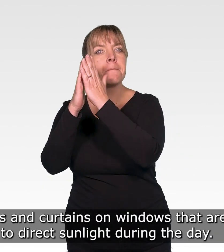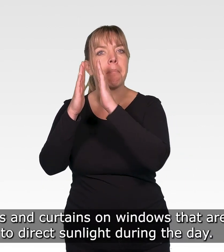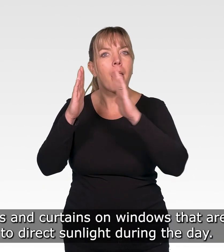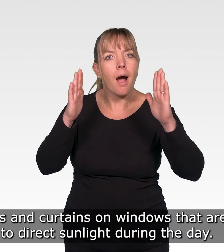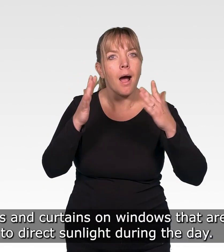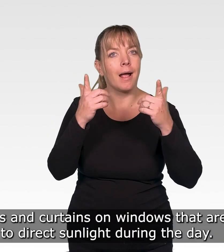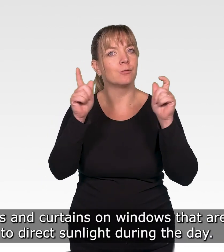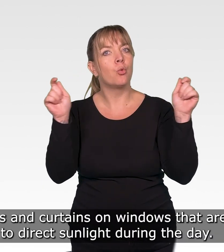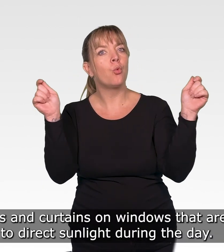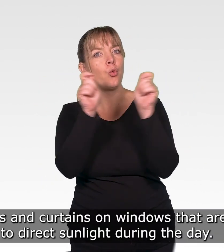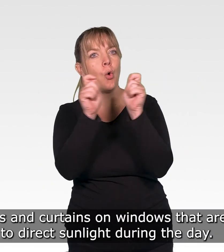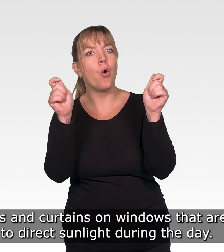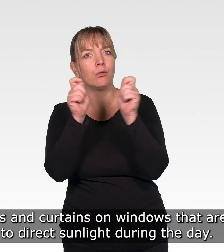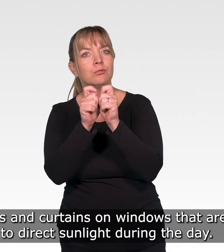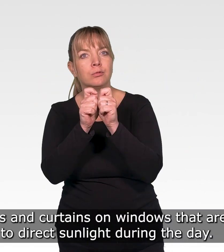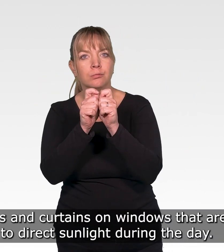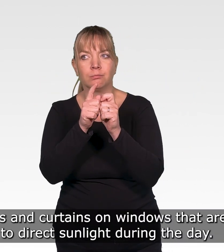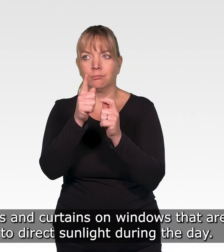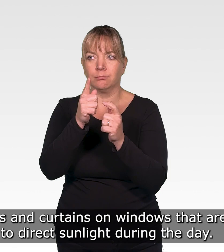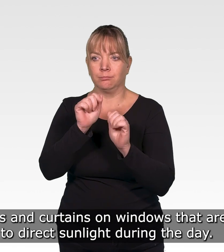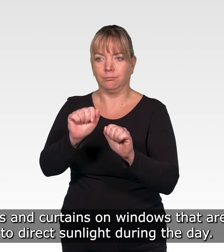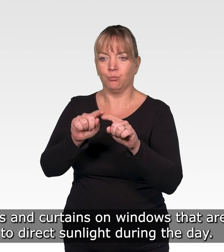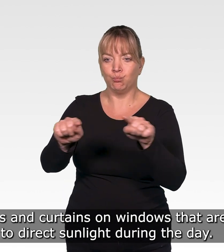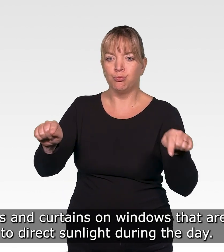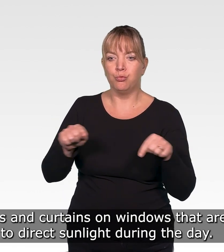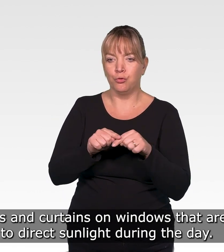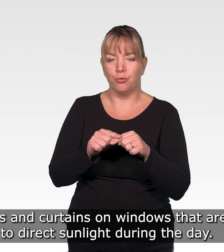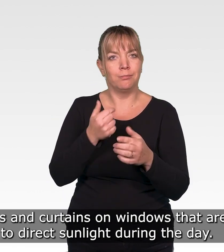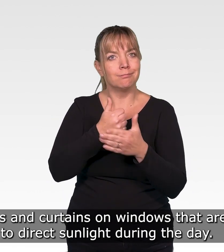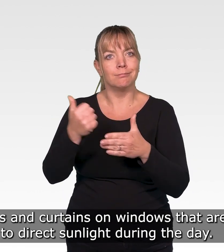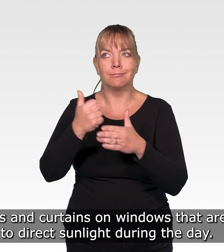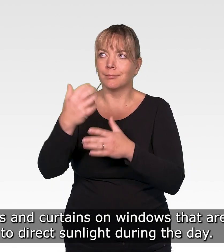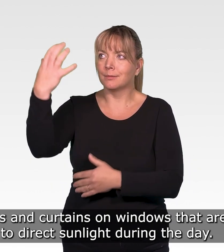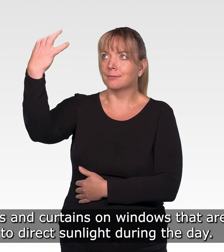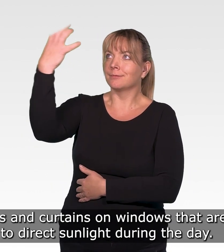Close blinds and curtains on windows that are exposed to direct sunlight during the day.